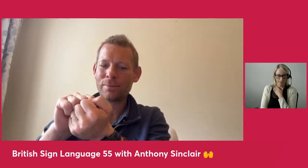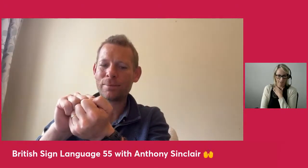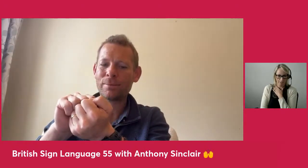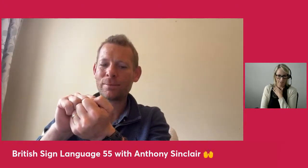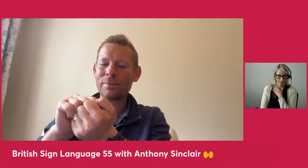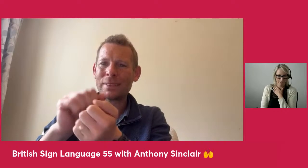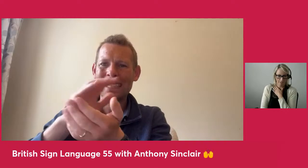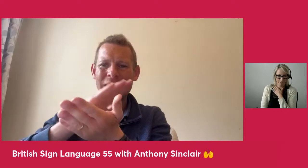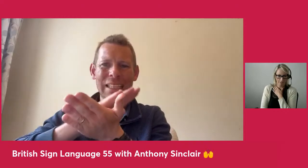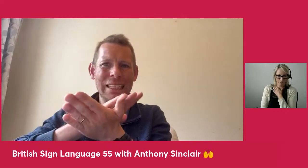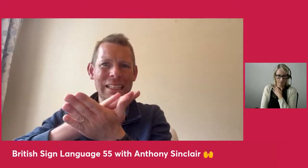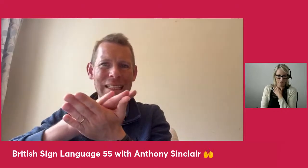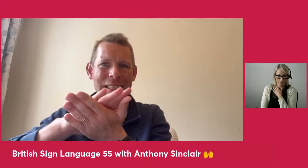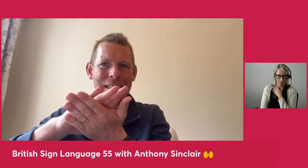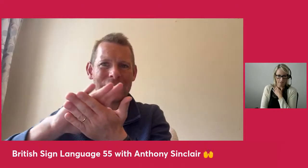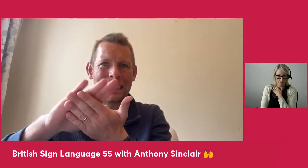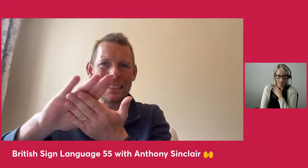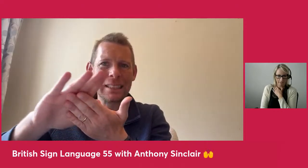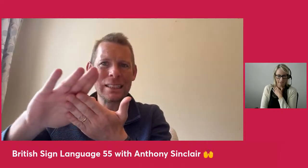memory,